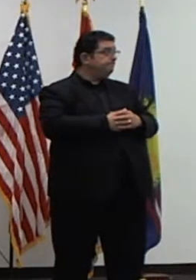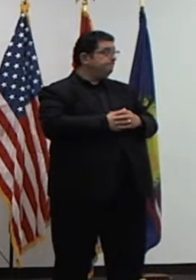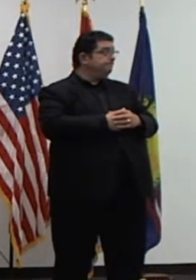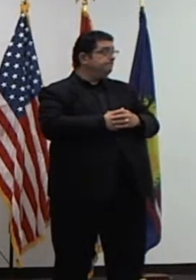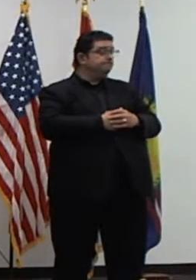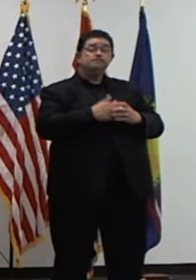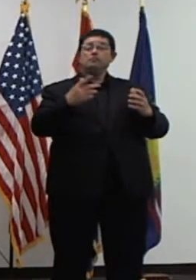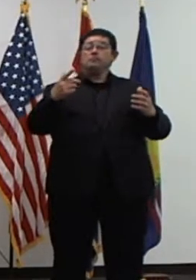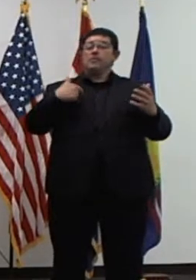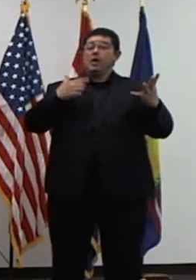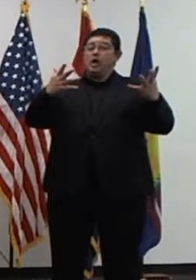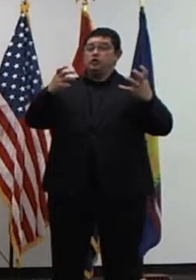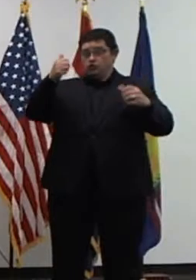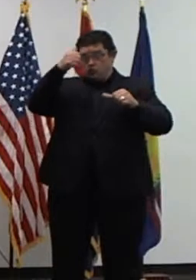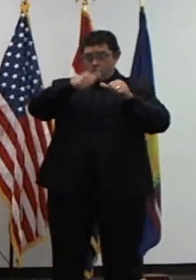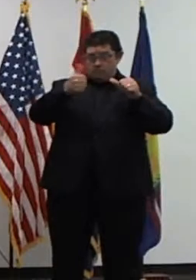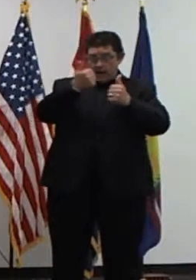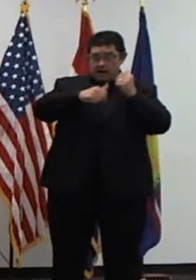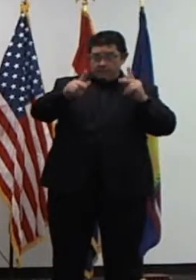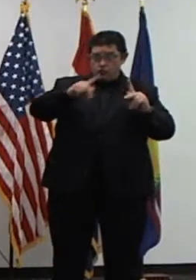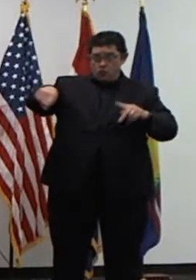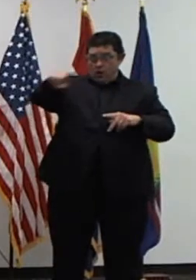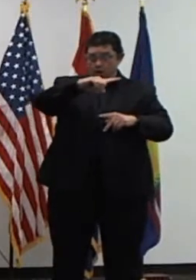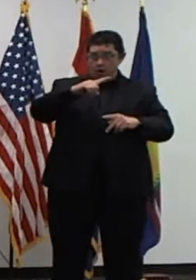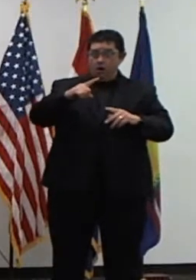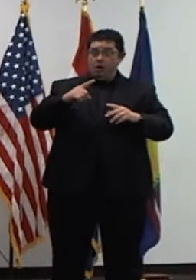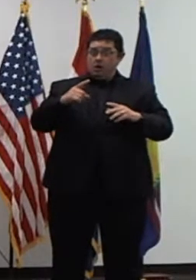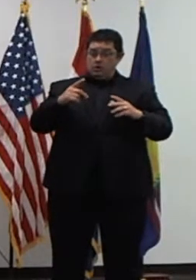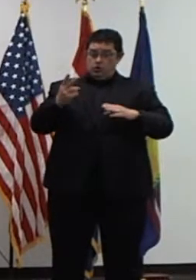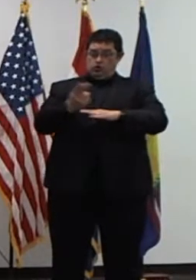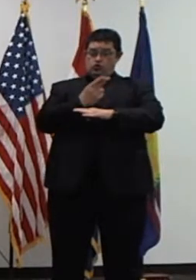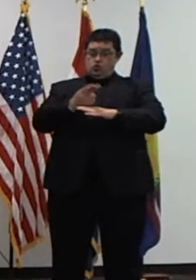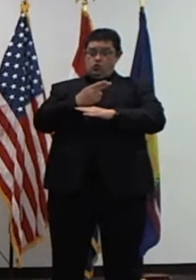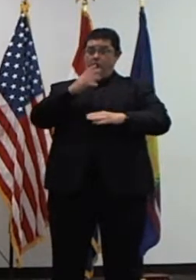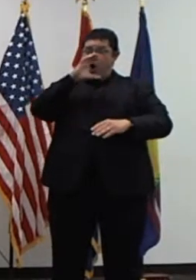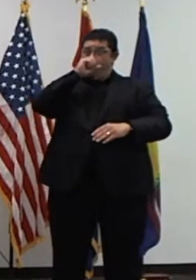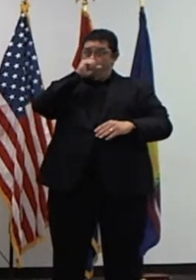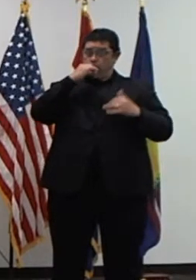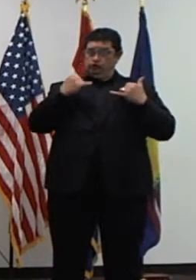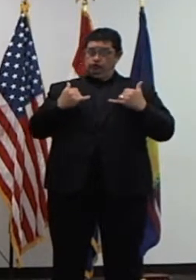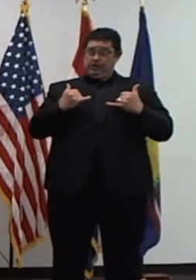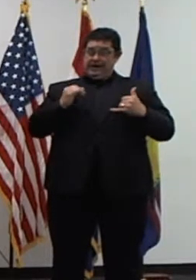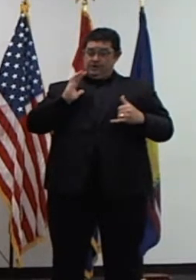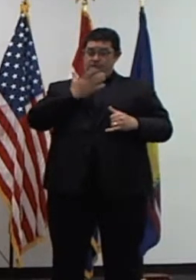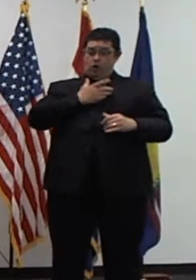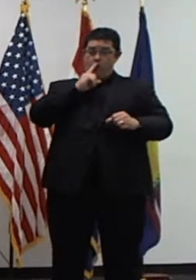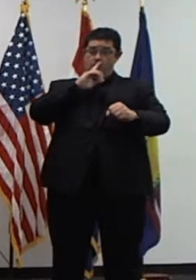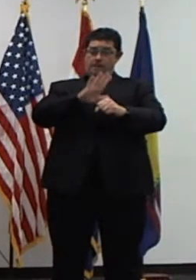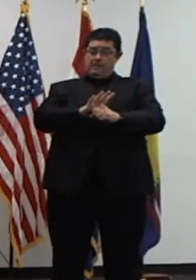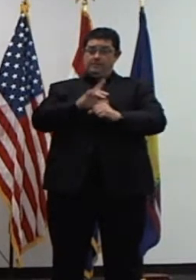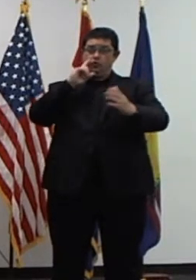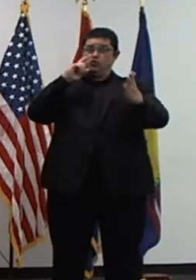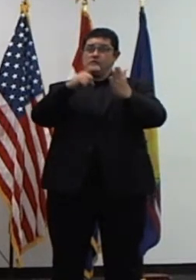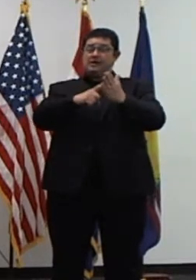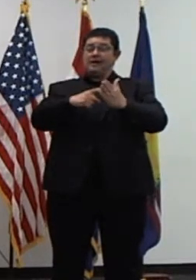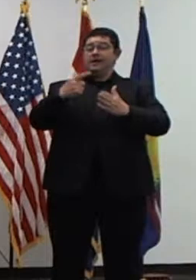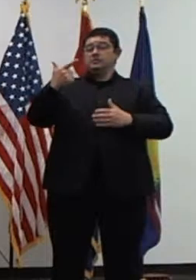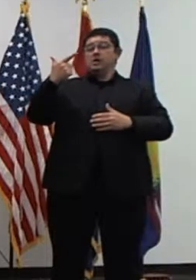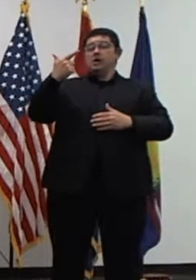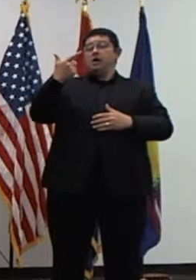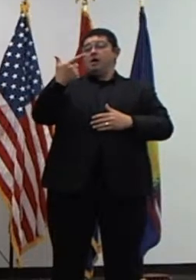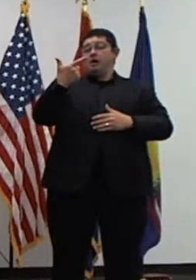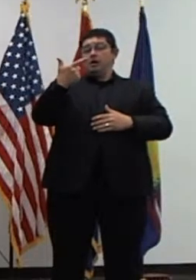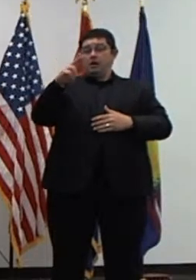I would like to remind everyone before I leave that today is Wear Orange Day. It's our commitment to recognize gun violence in our